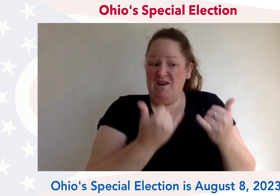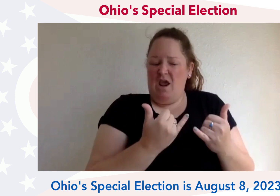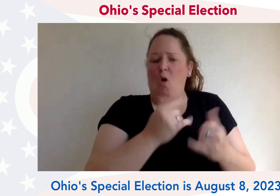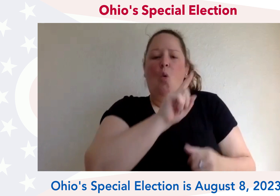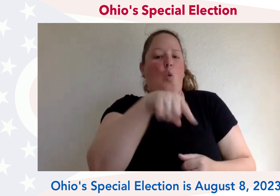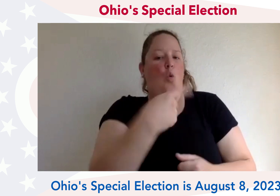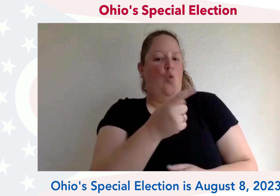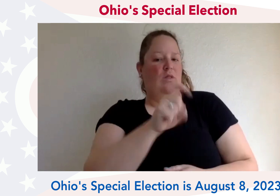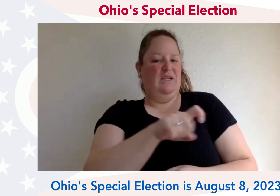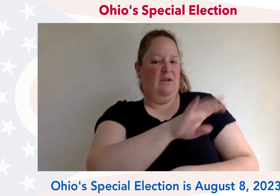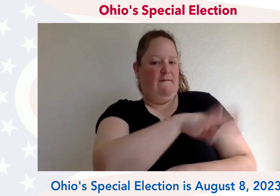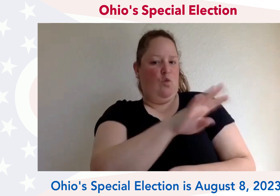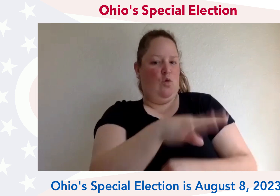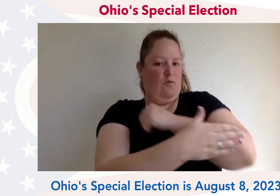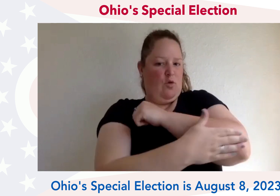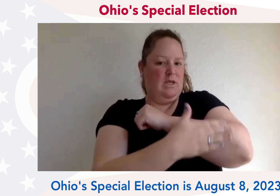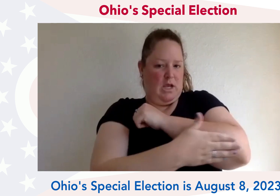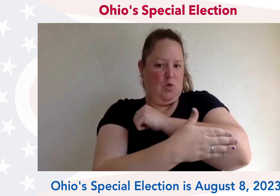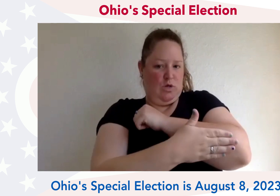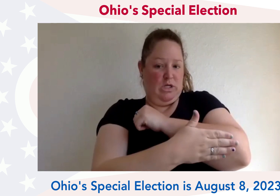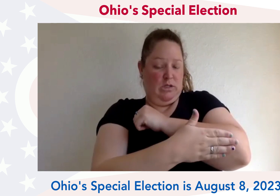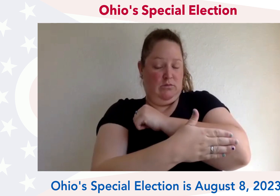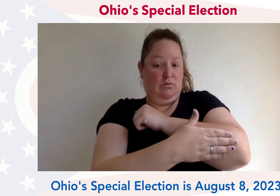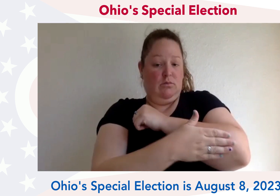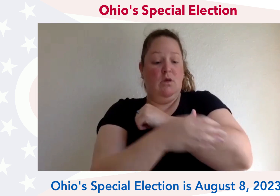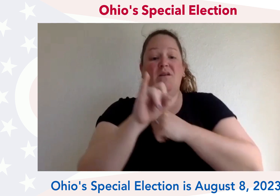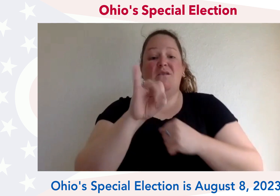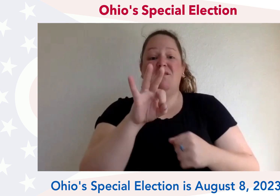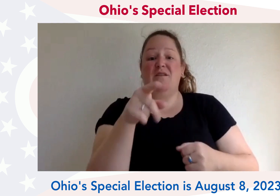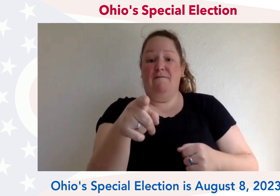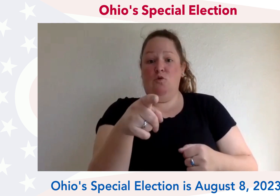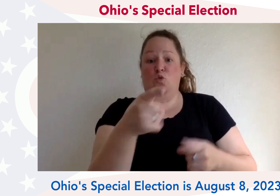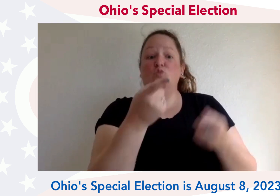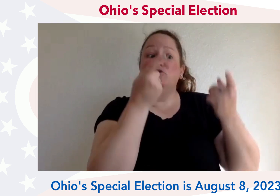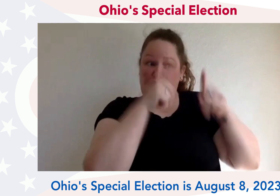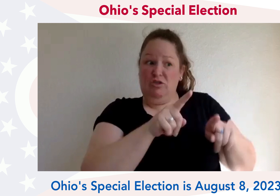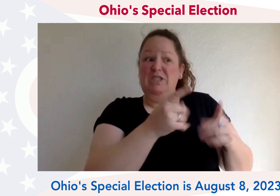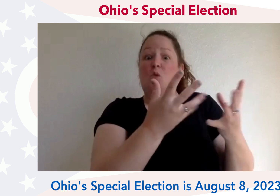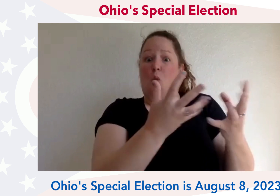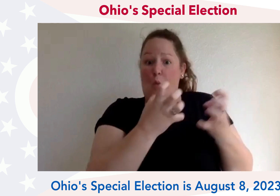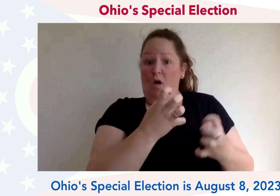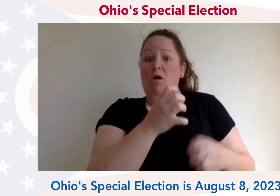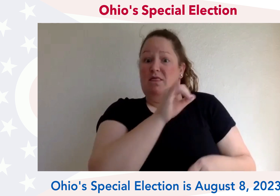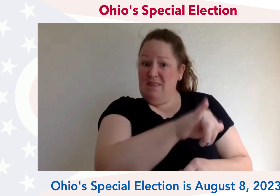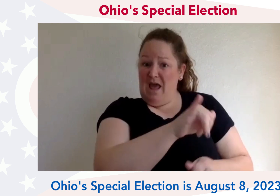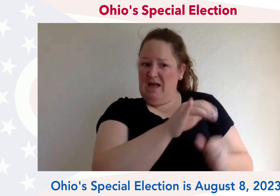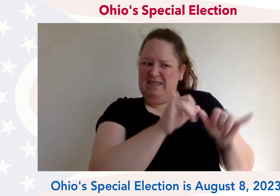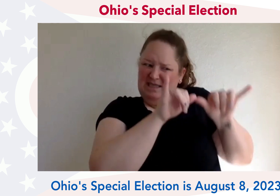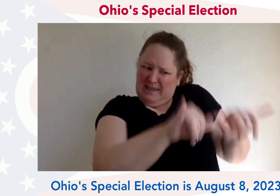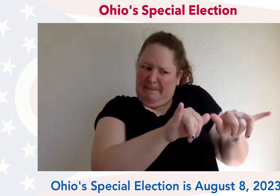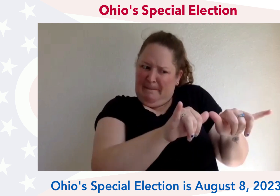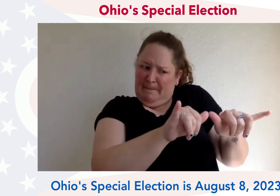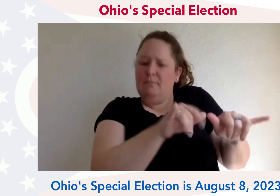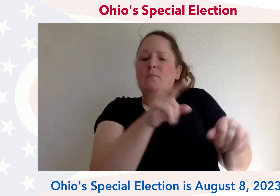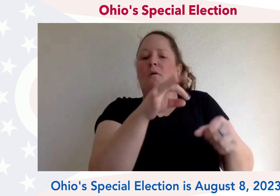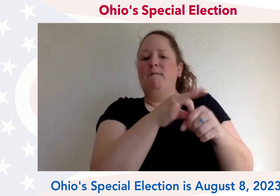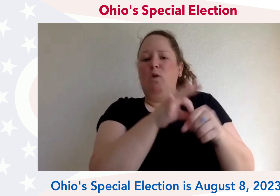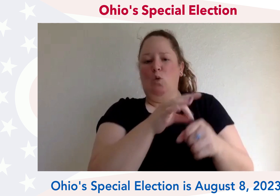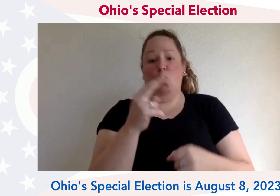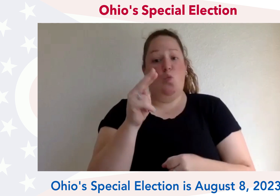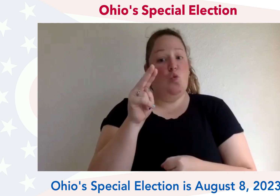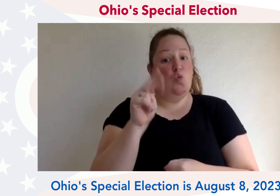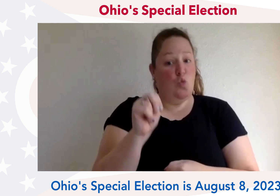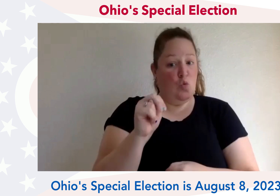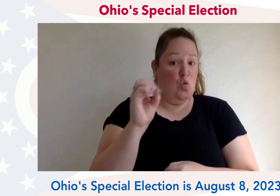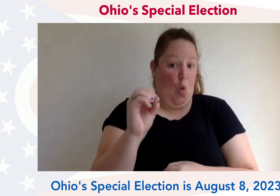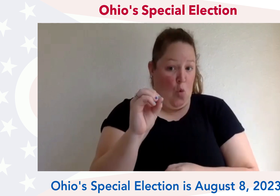That topic or issue is called Issue 1. So if you agree and you would like it to stay